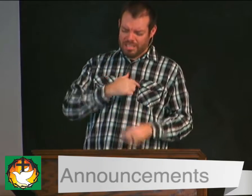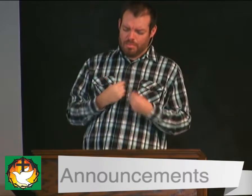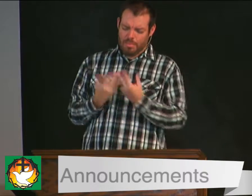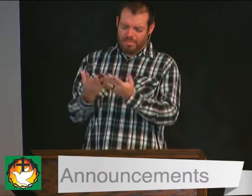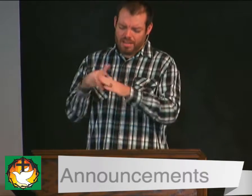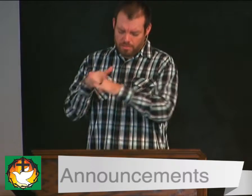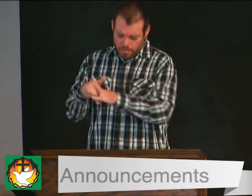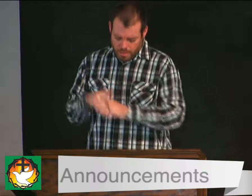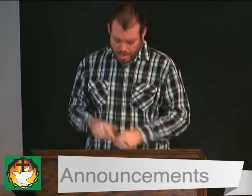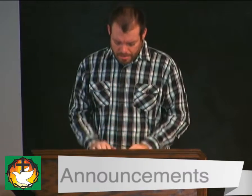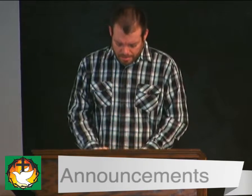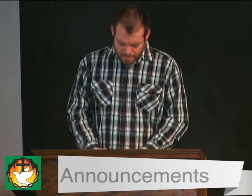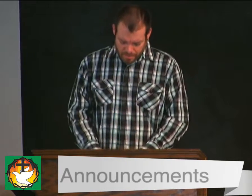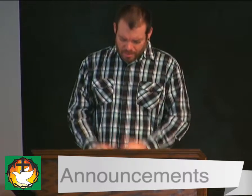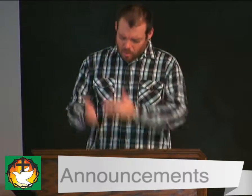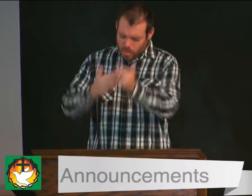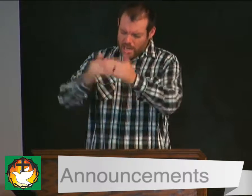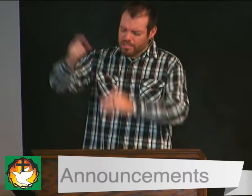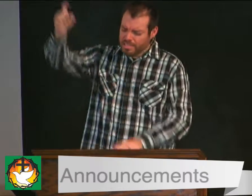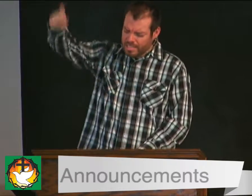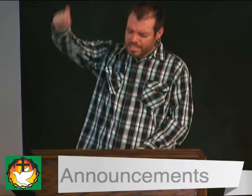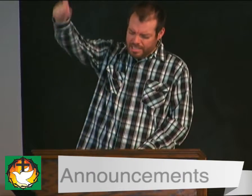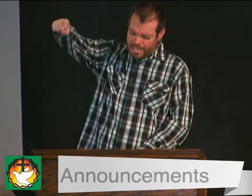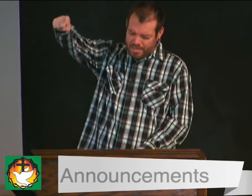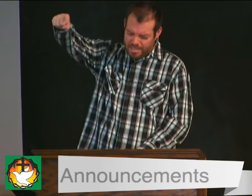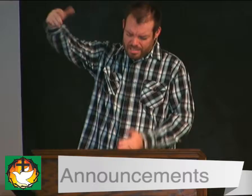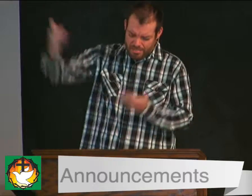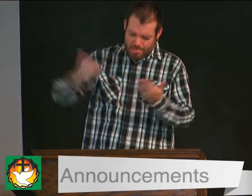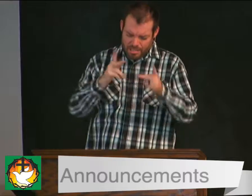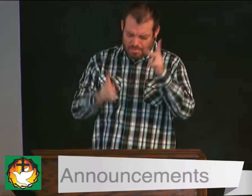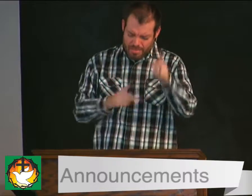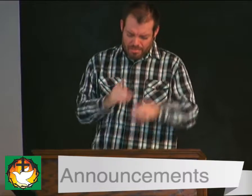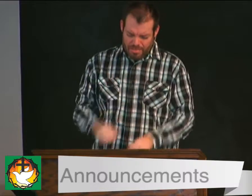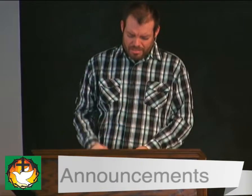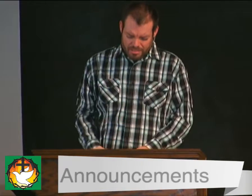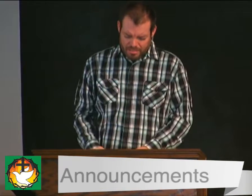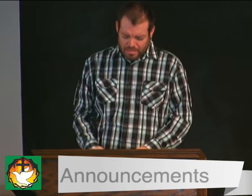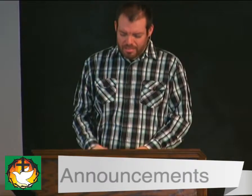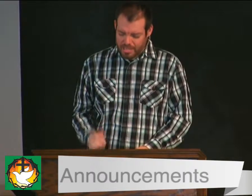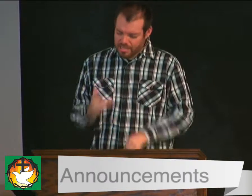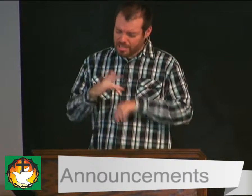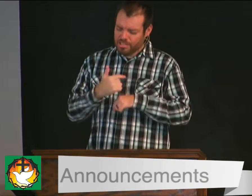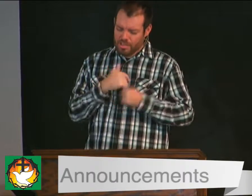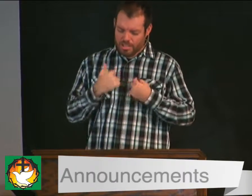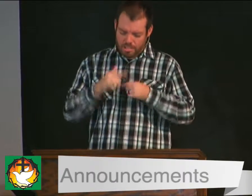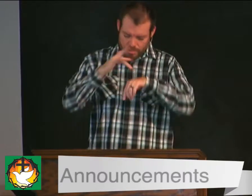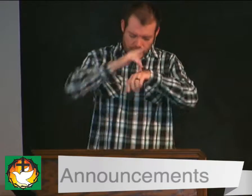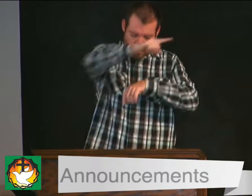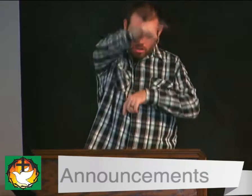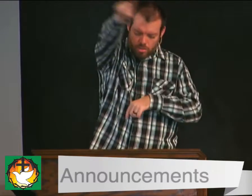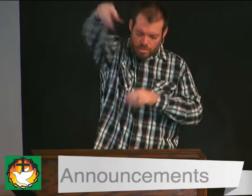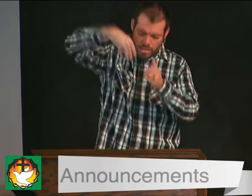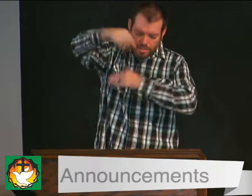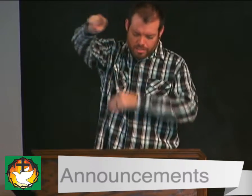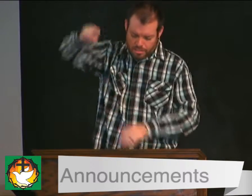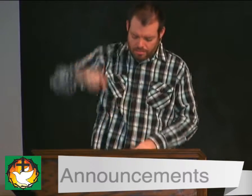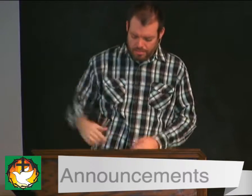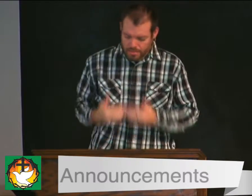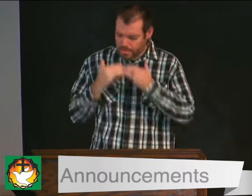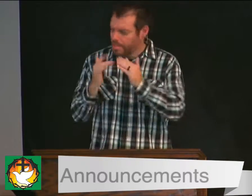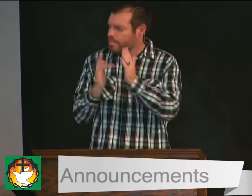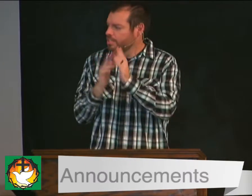us and provide for a ride. Whatever is necessary to bring your people, as touch our hearts, we touch all those out